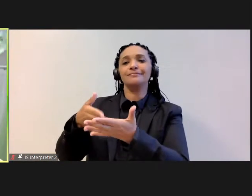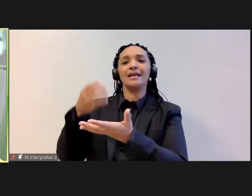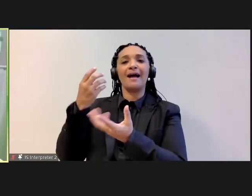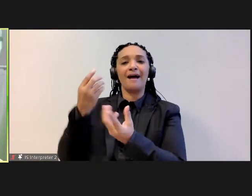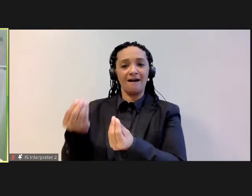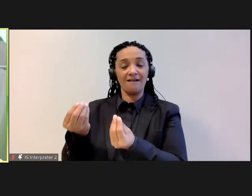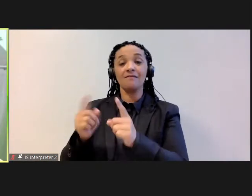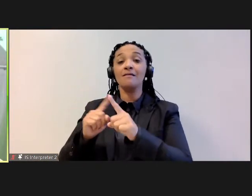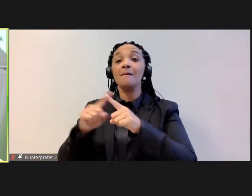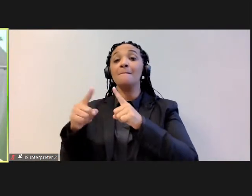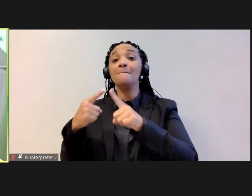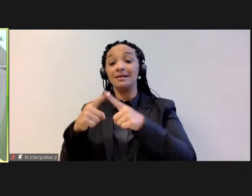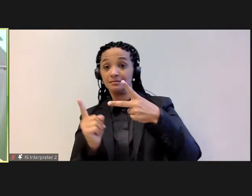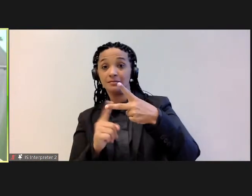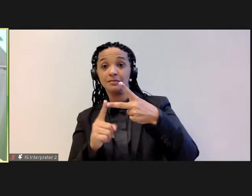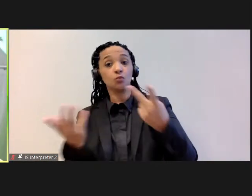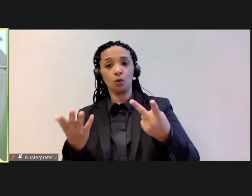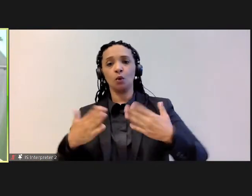resource challenges.